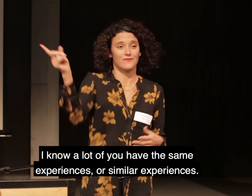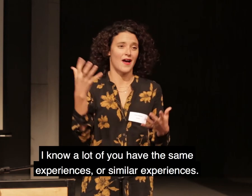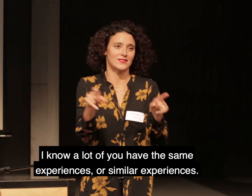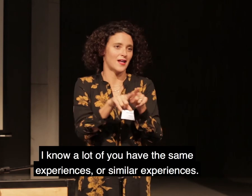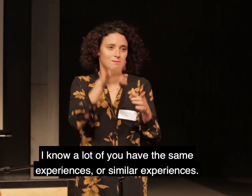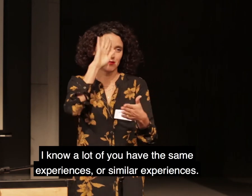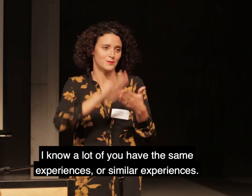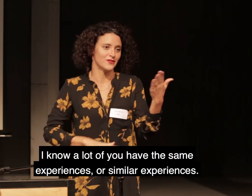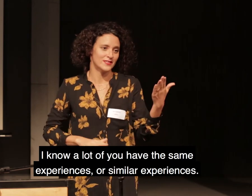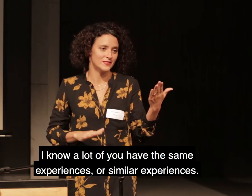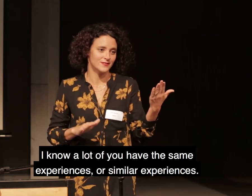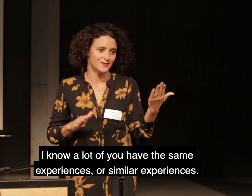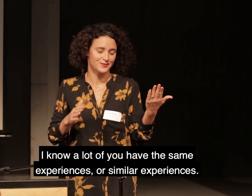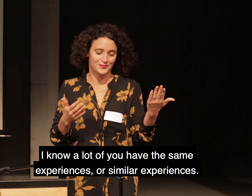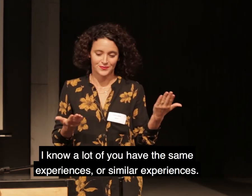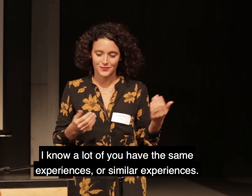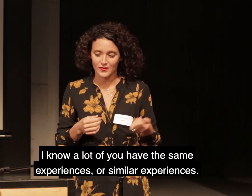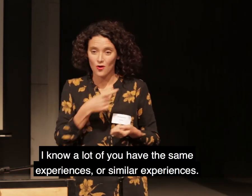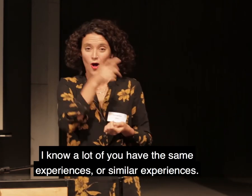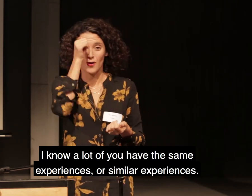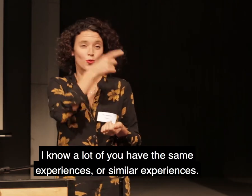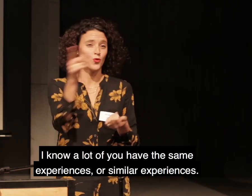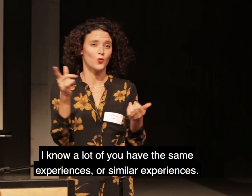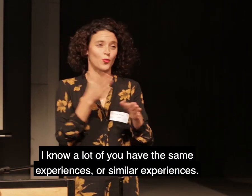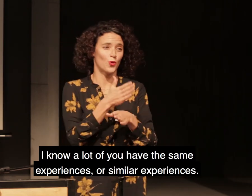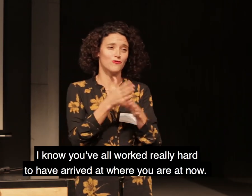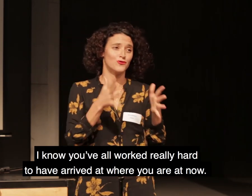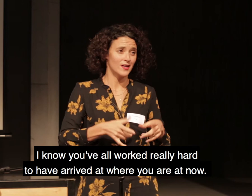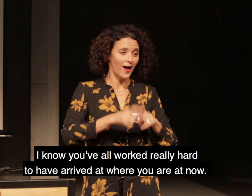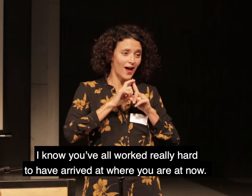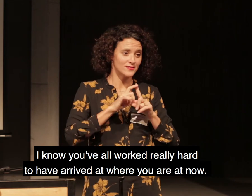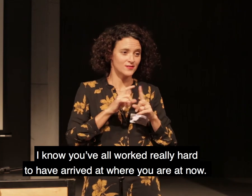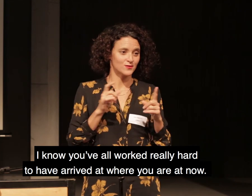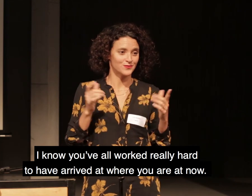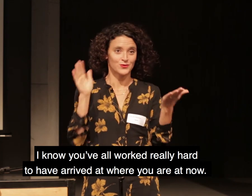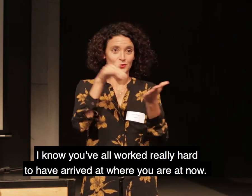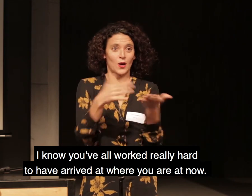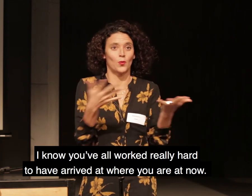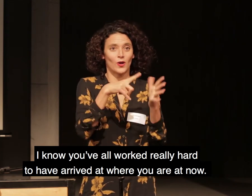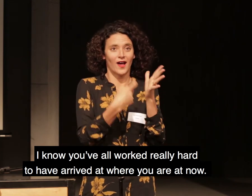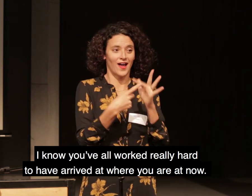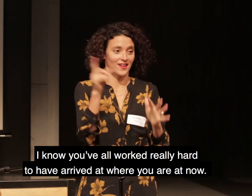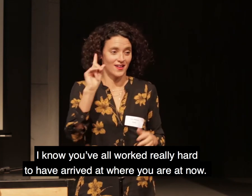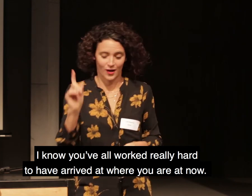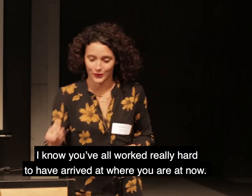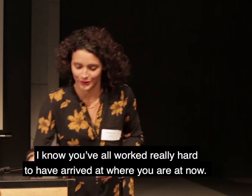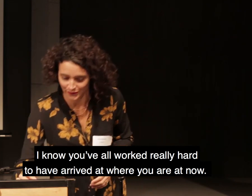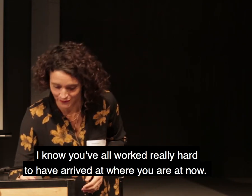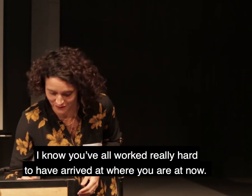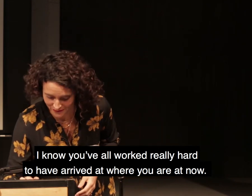I know a lot of you have the same experiences or similar experiences. I know you all work really hard to arrive to where you are at